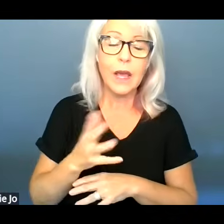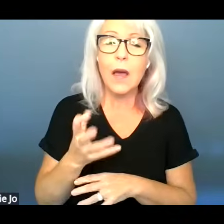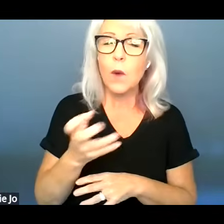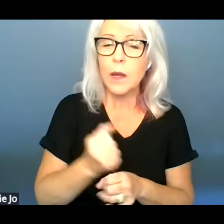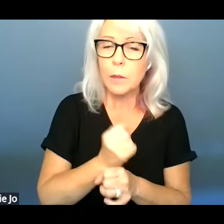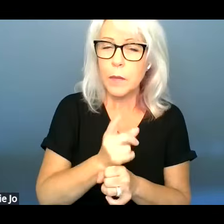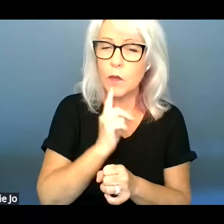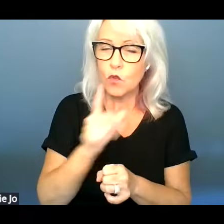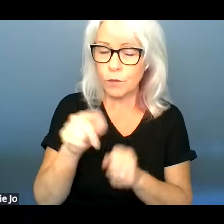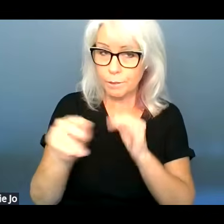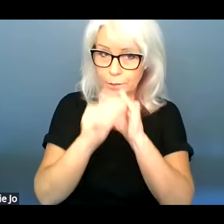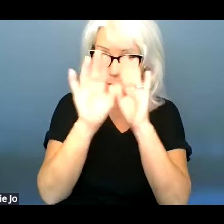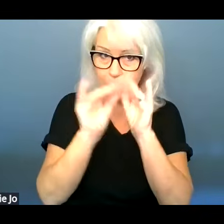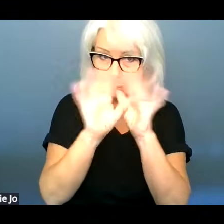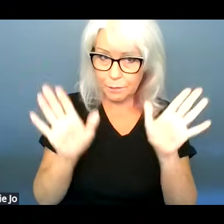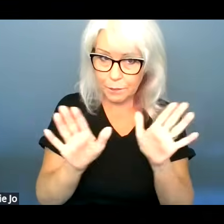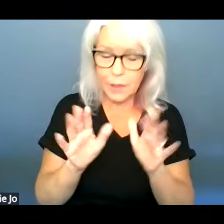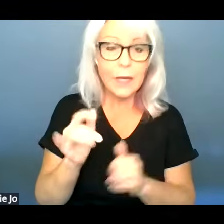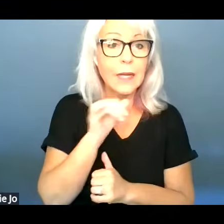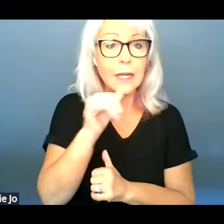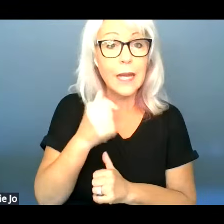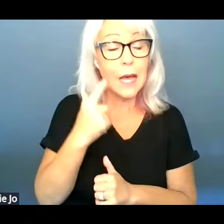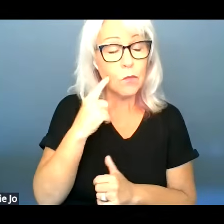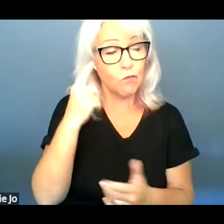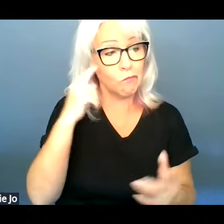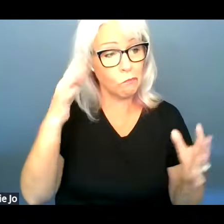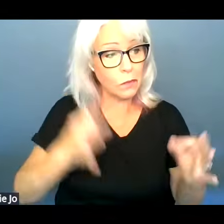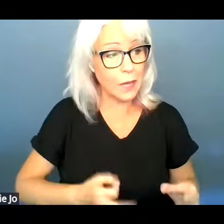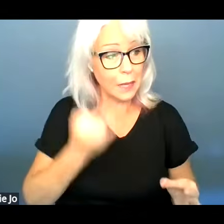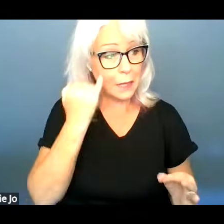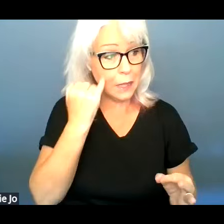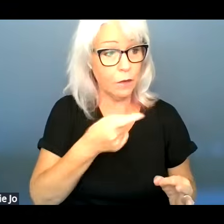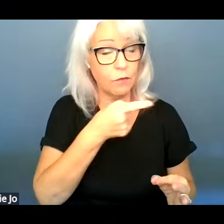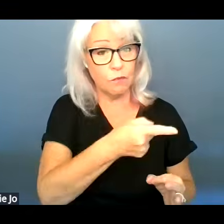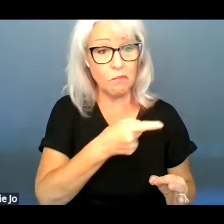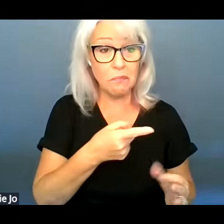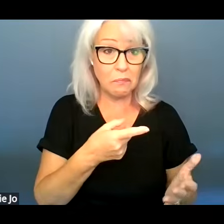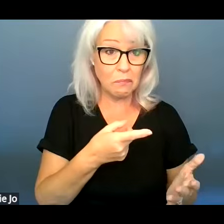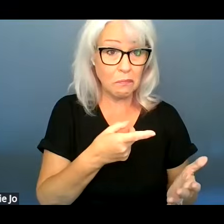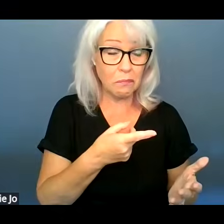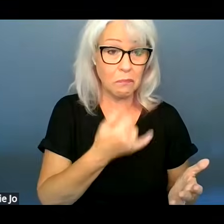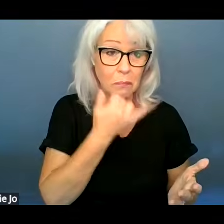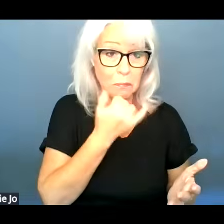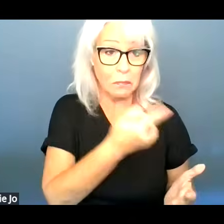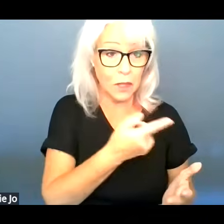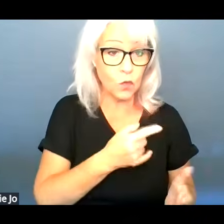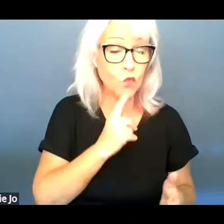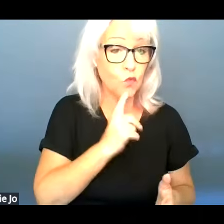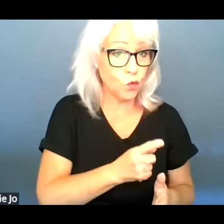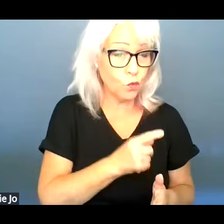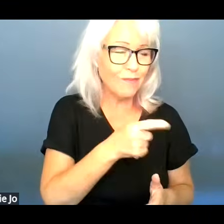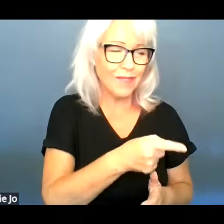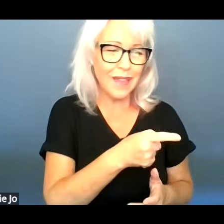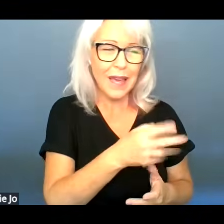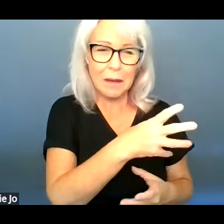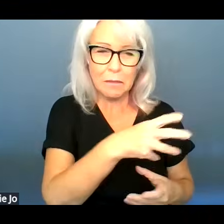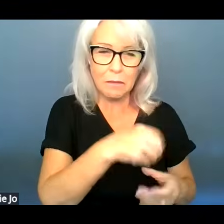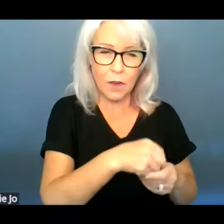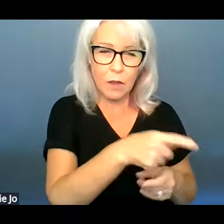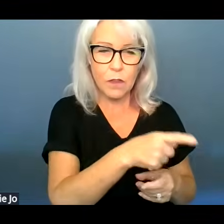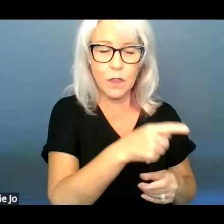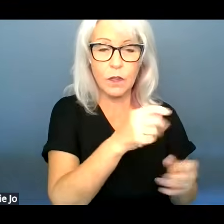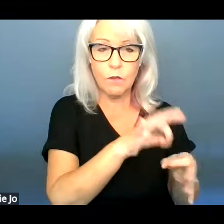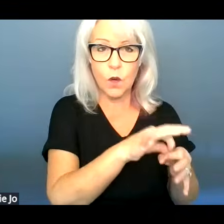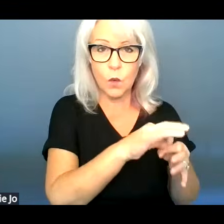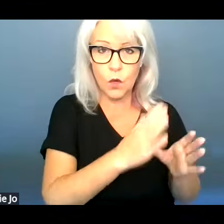asking you to judge whether the accusation is true. That belongs to the voters. We're not asking for detail. 9 words were